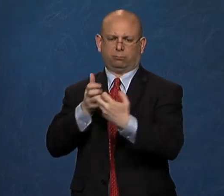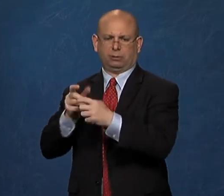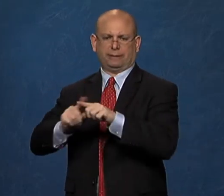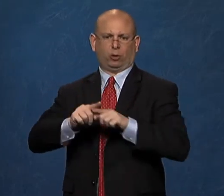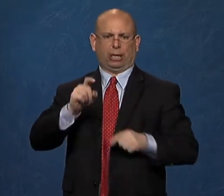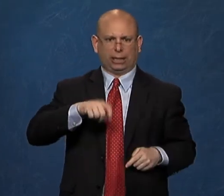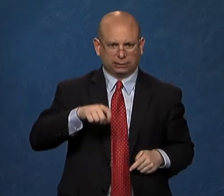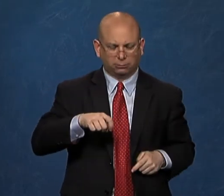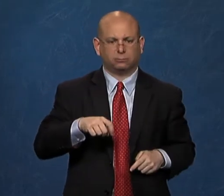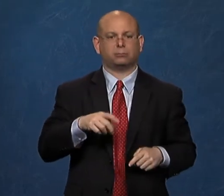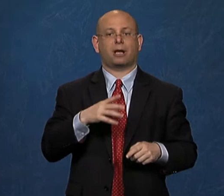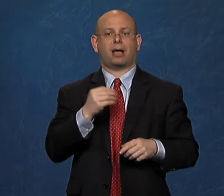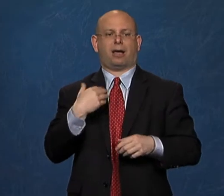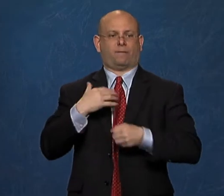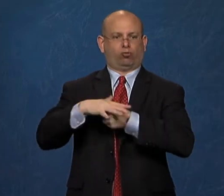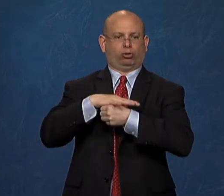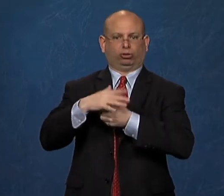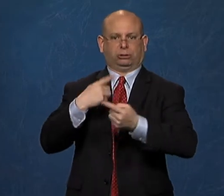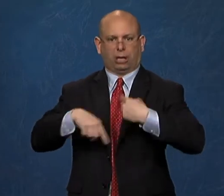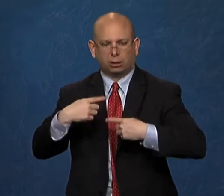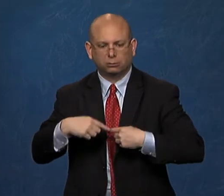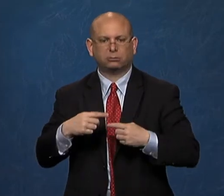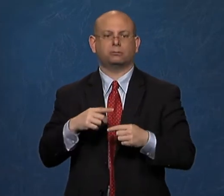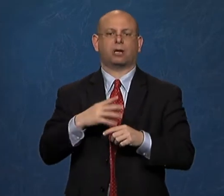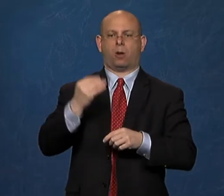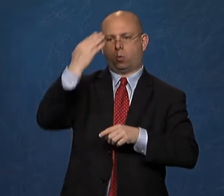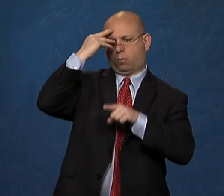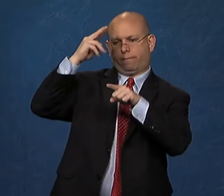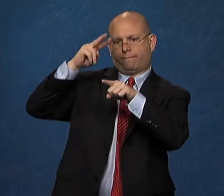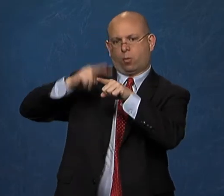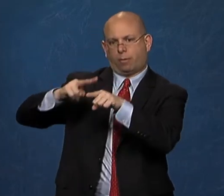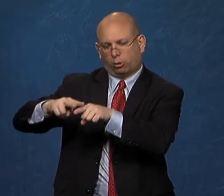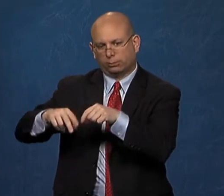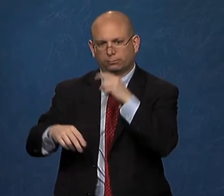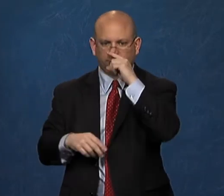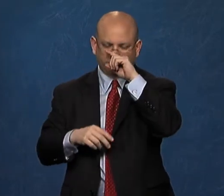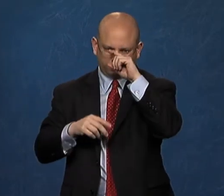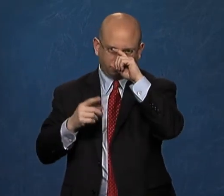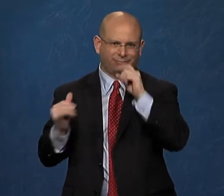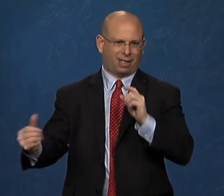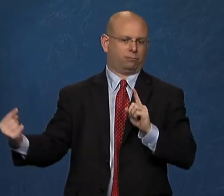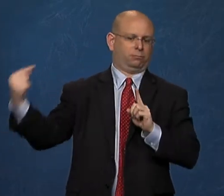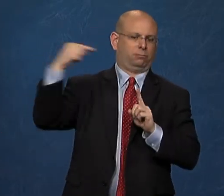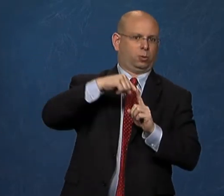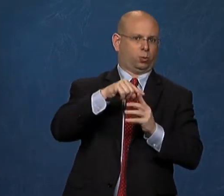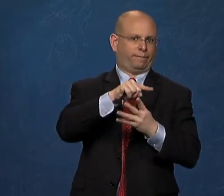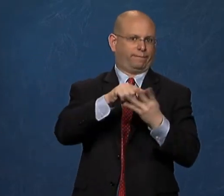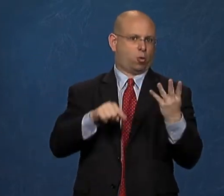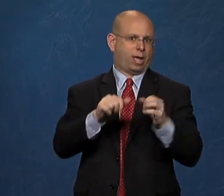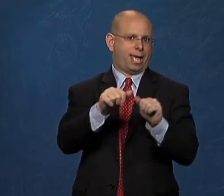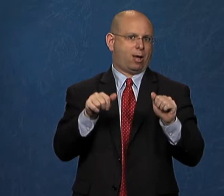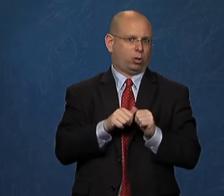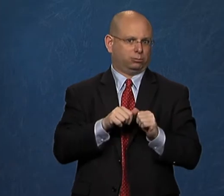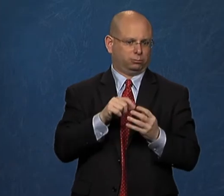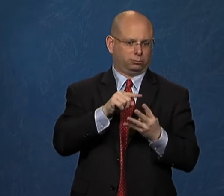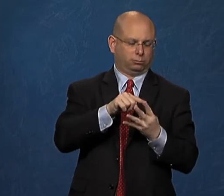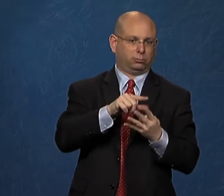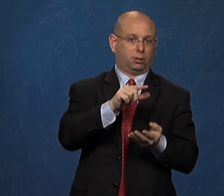are able to accommodate a variety of different needs, that are familiar with regional signs, and also necessary vocabularies. And those all pertain to those 4 areas